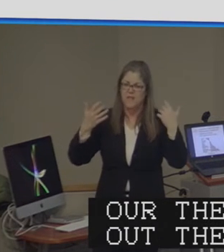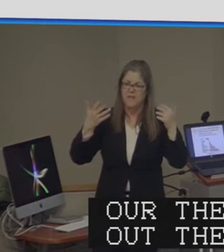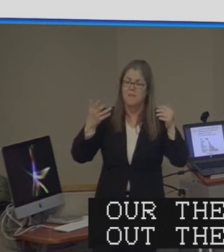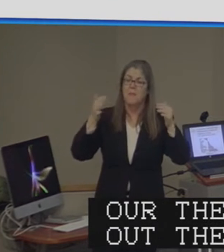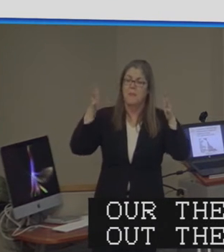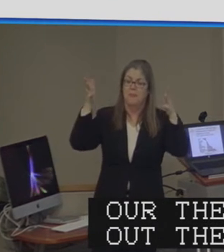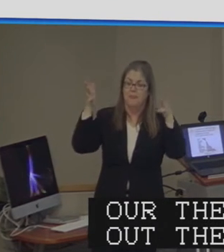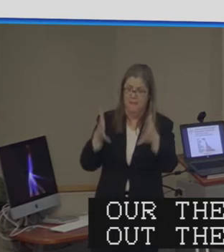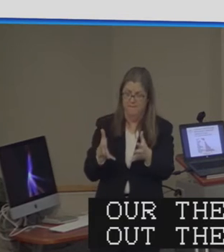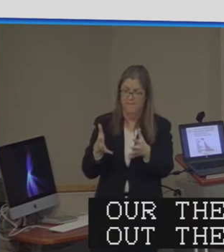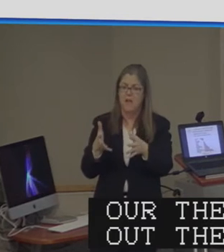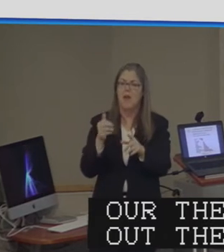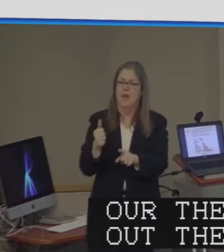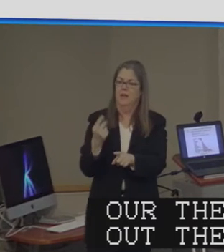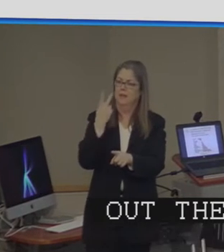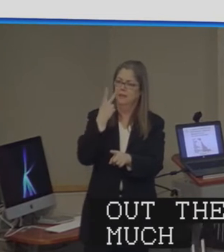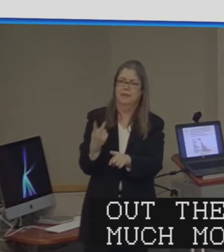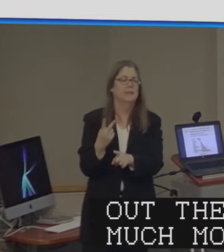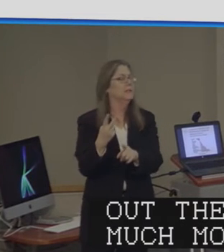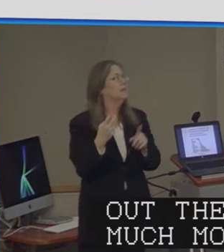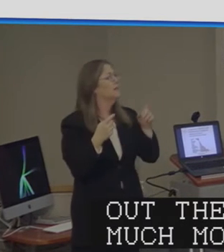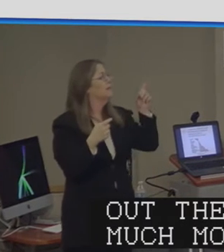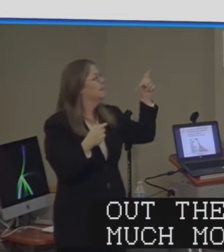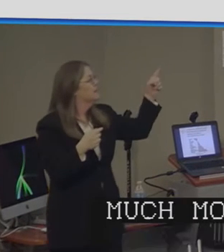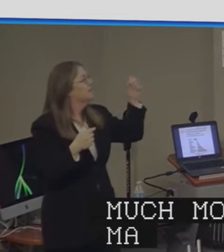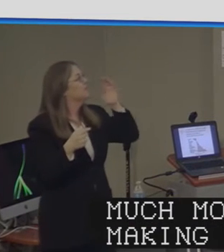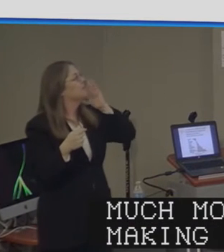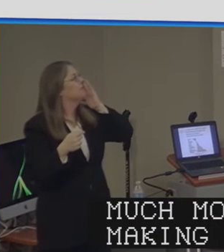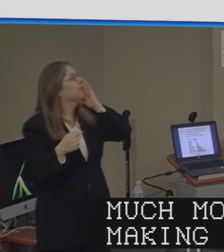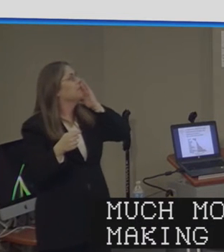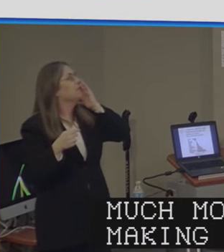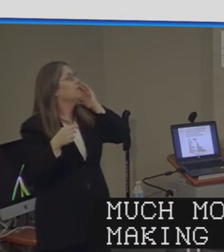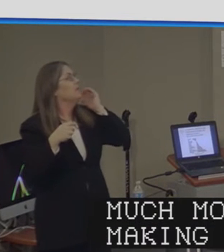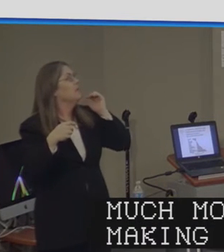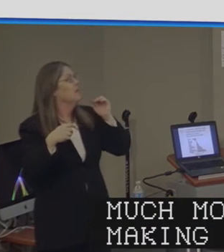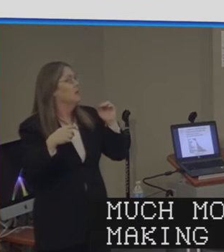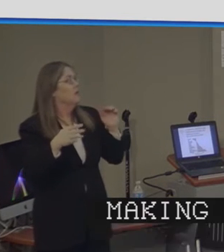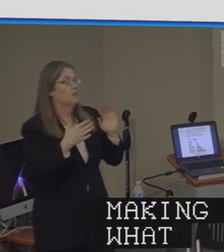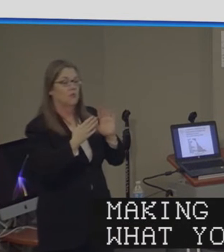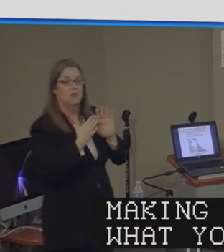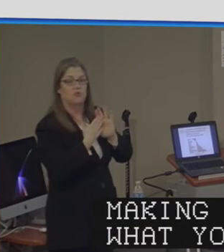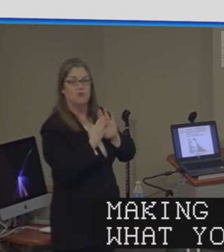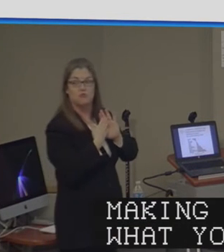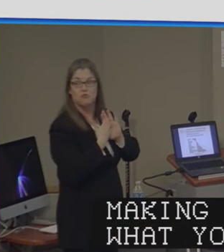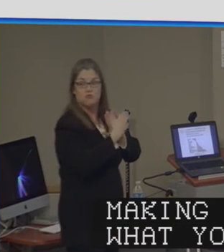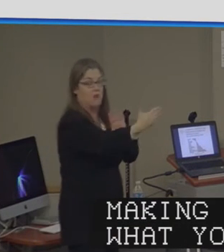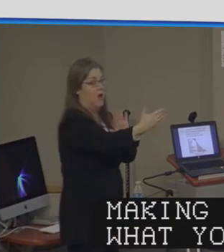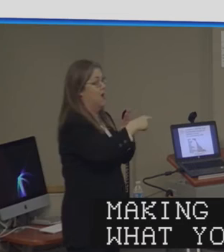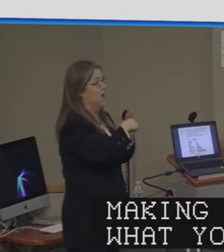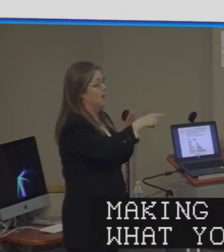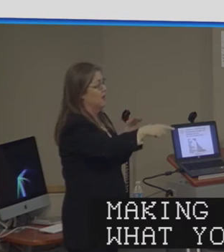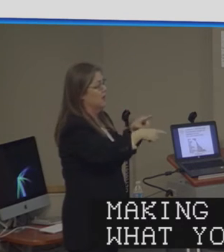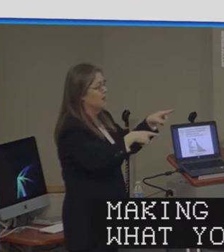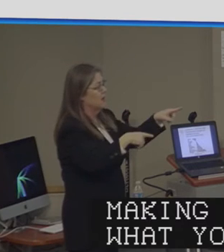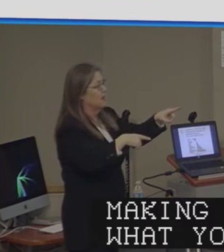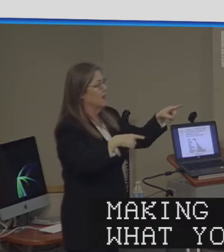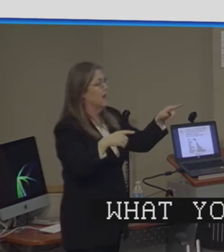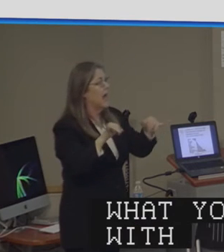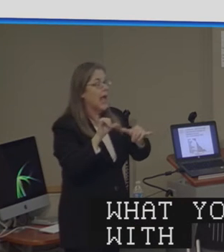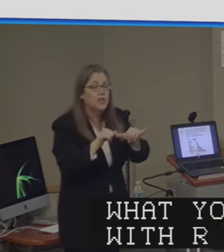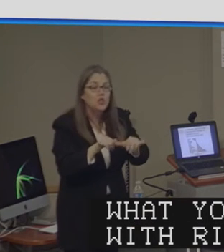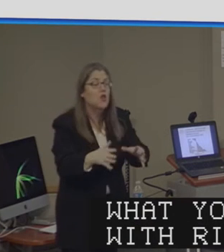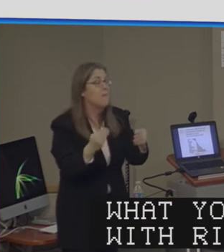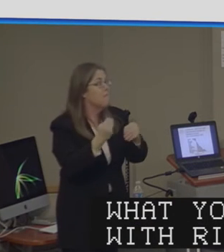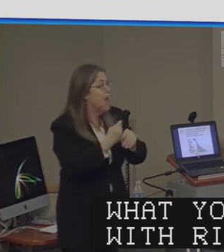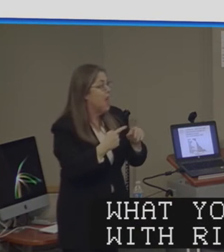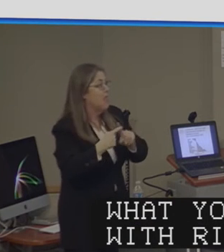factors, what you can see is that the people with right-going bars had higher spatial skills